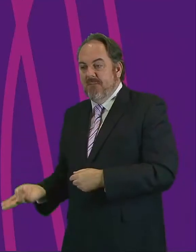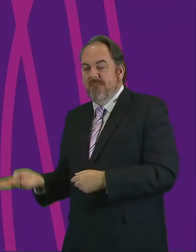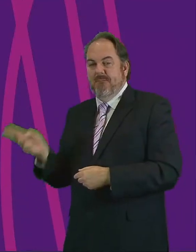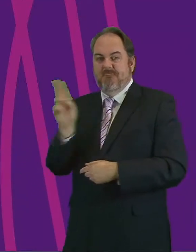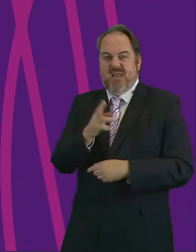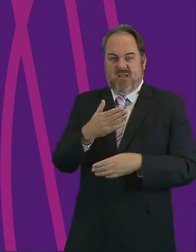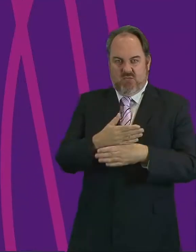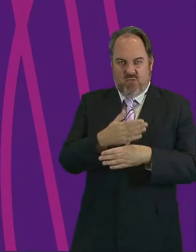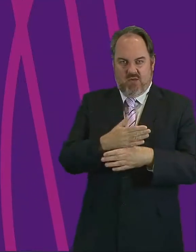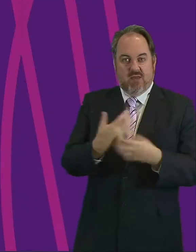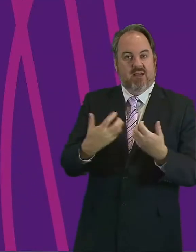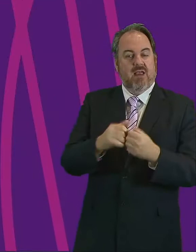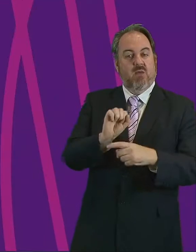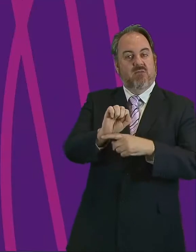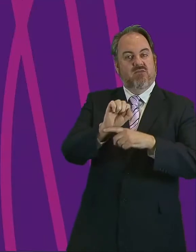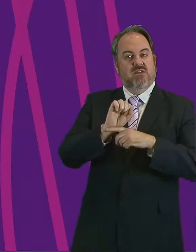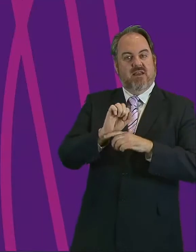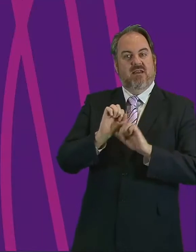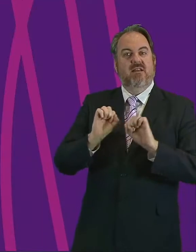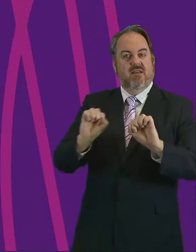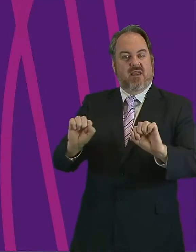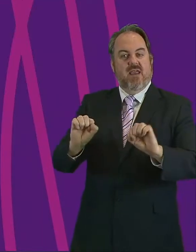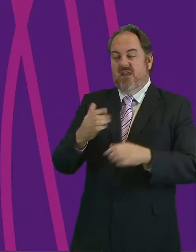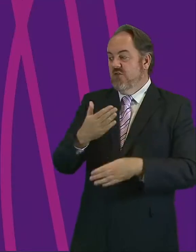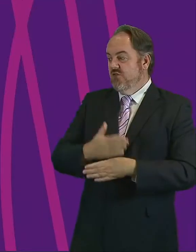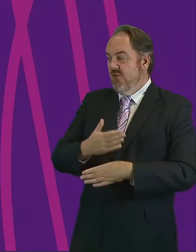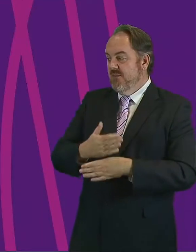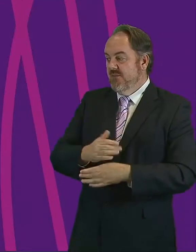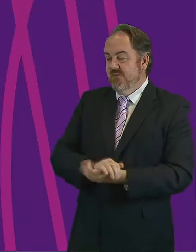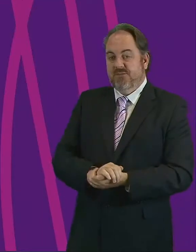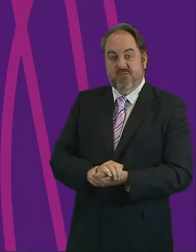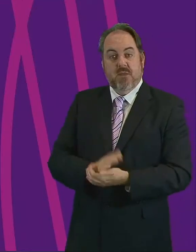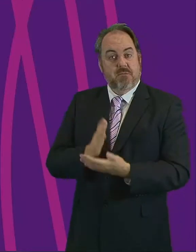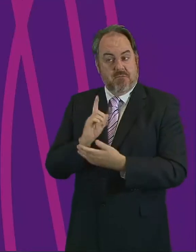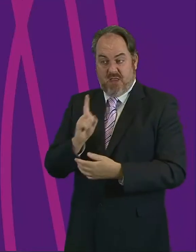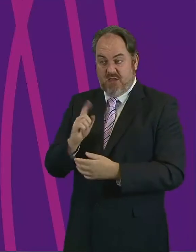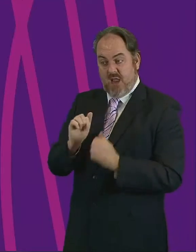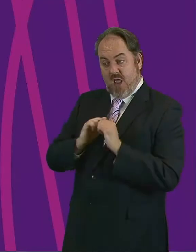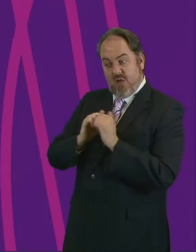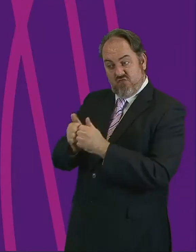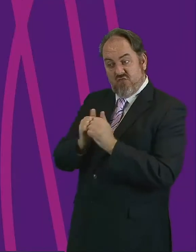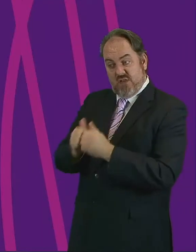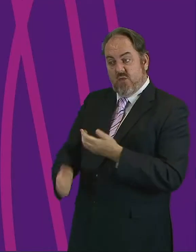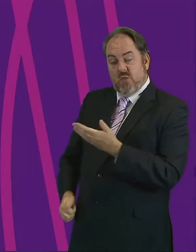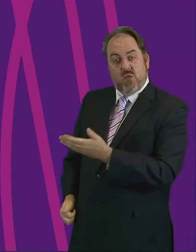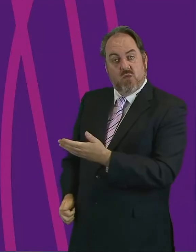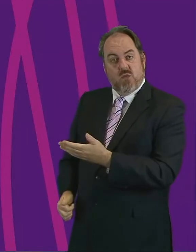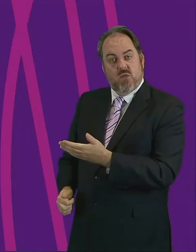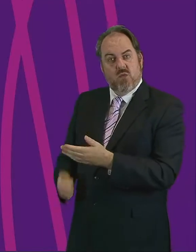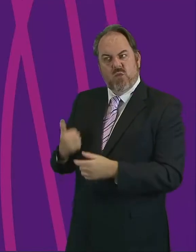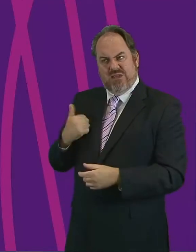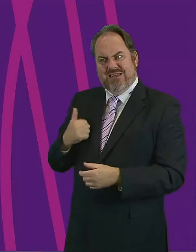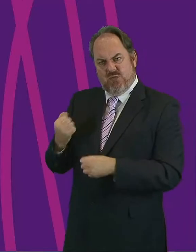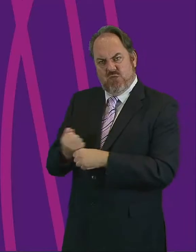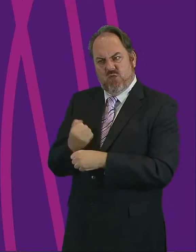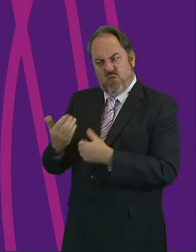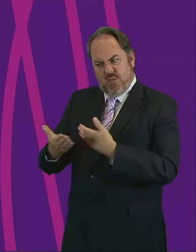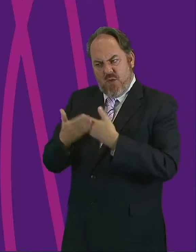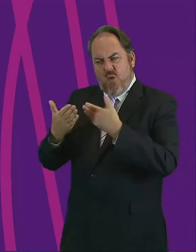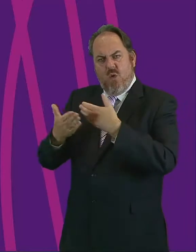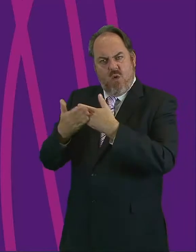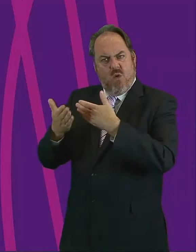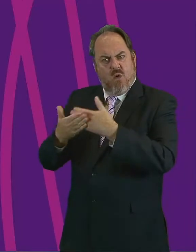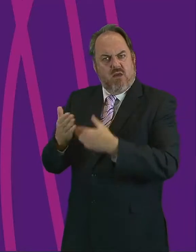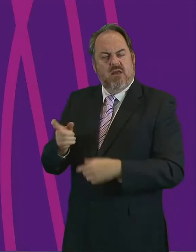And so there will be significant detail included in that. But I agree with her that it will need to be much more, and the challenge will